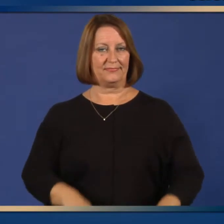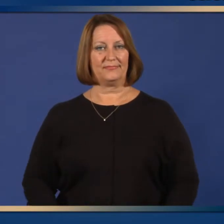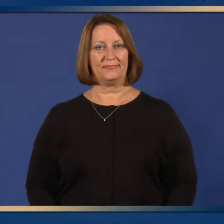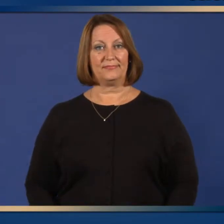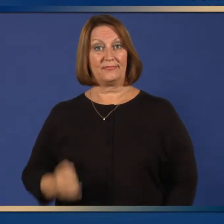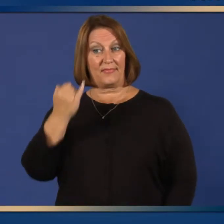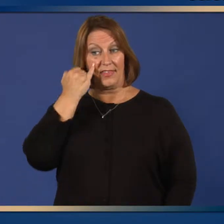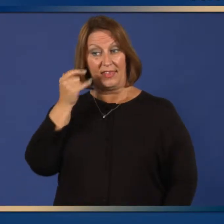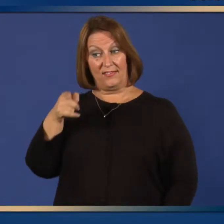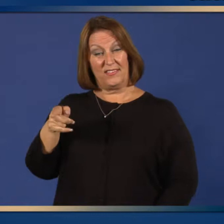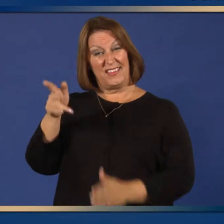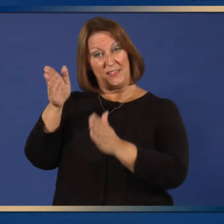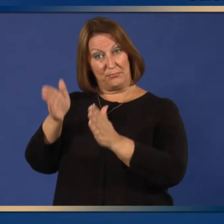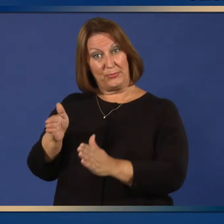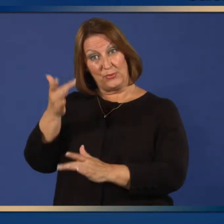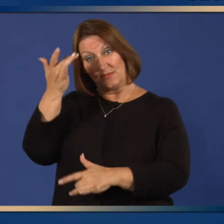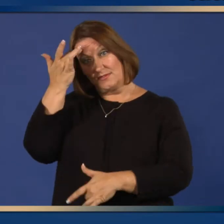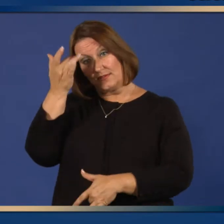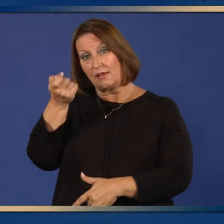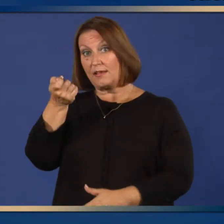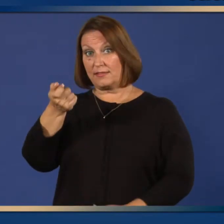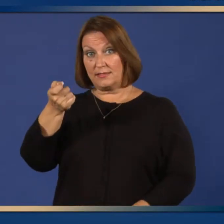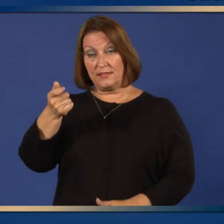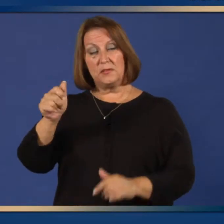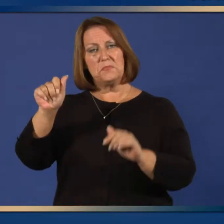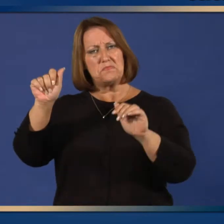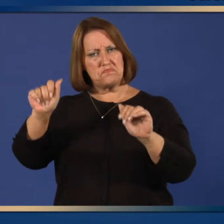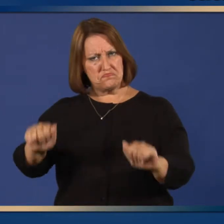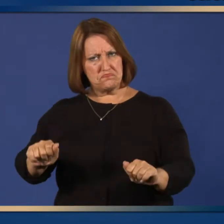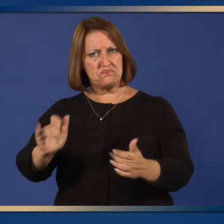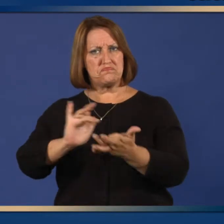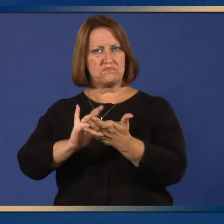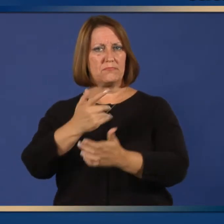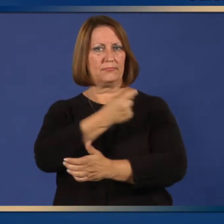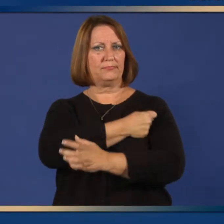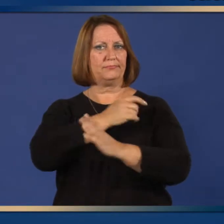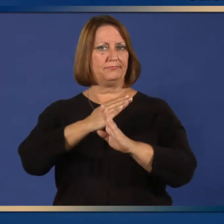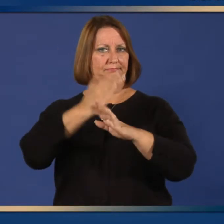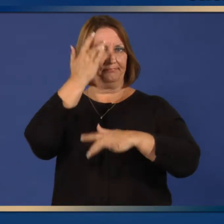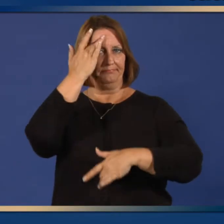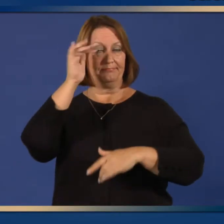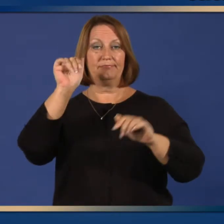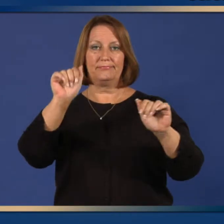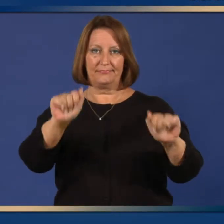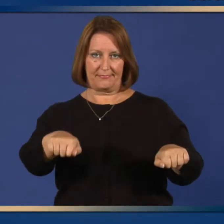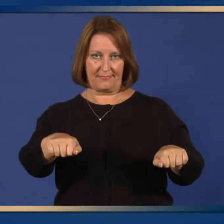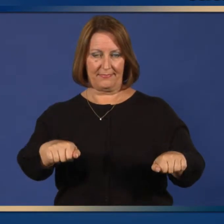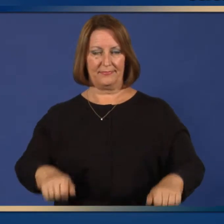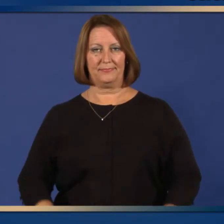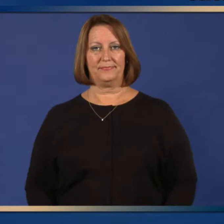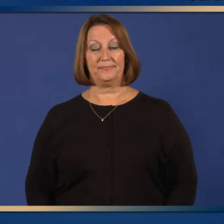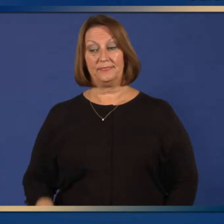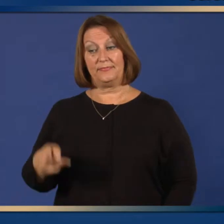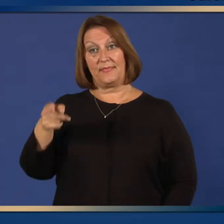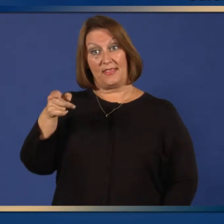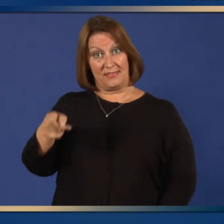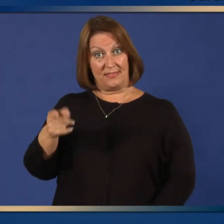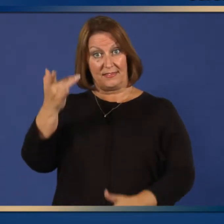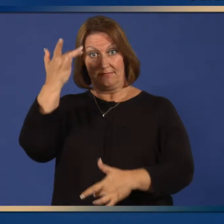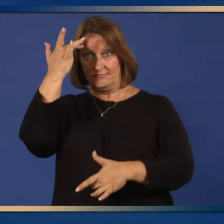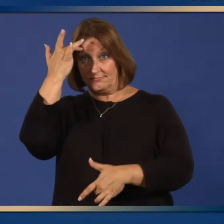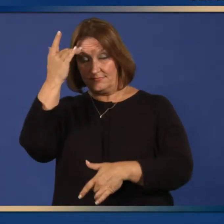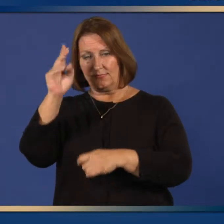vaccine. Do not withhold vaccination if a person has taken antibiotics.